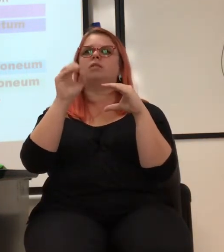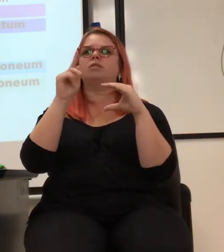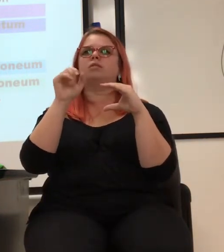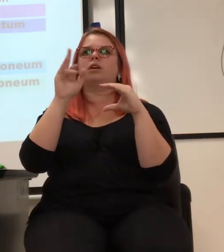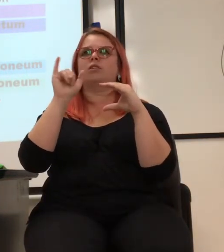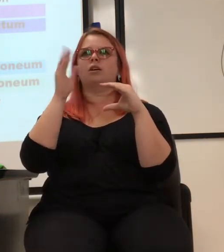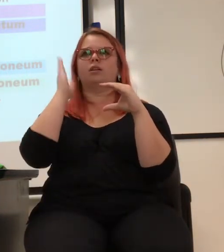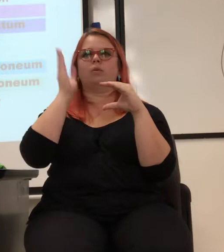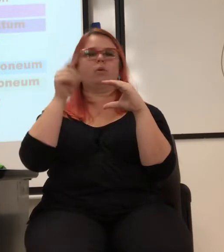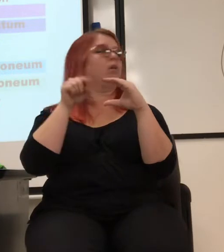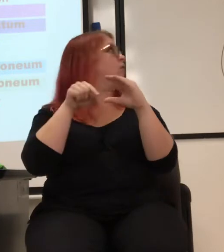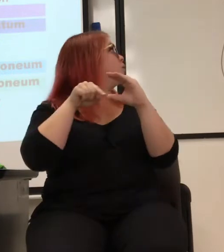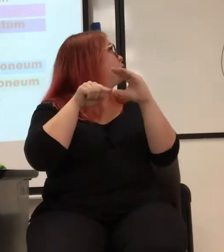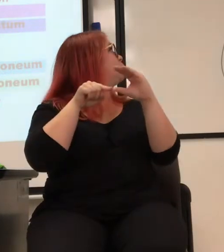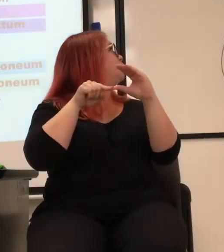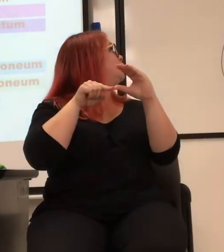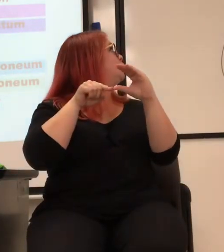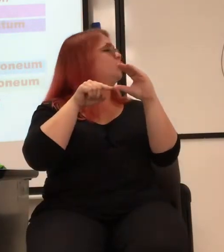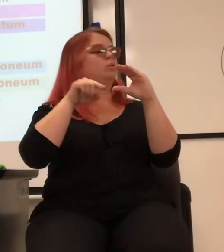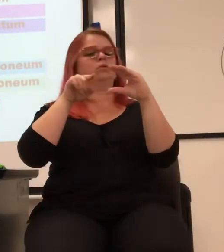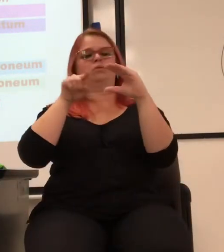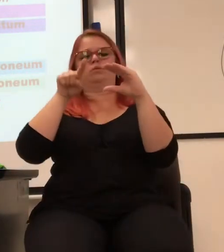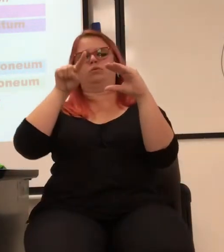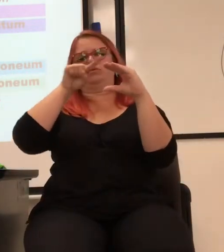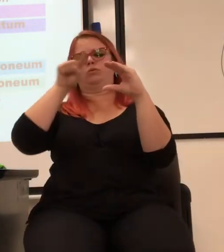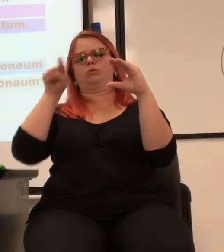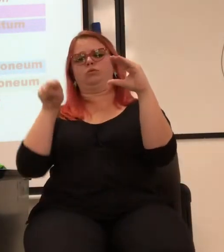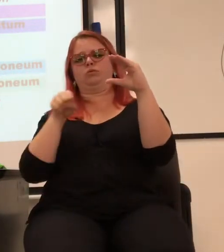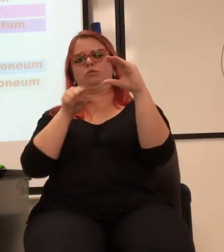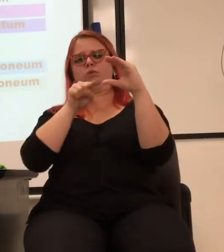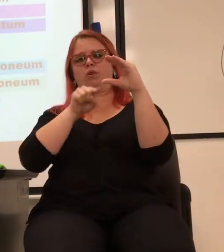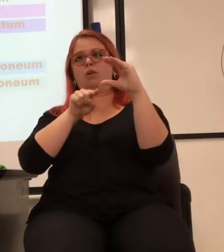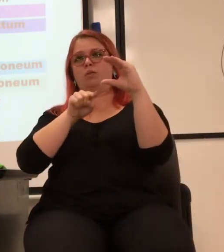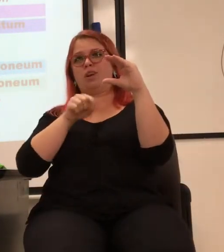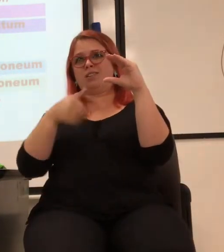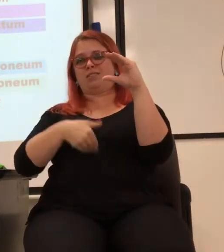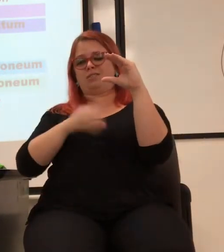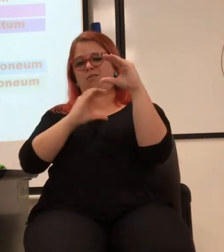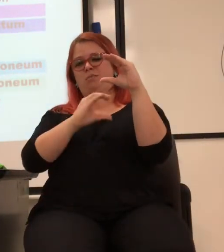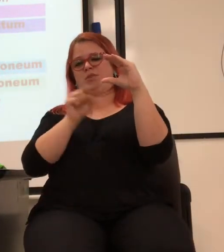down to go around the stomach.